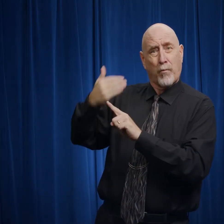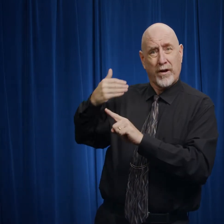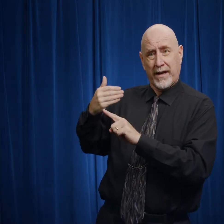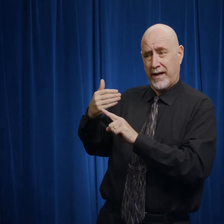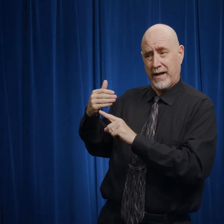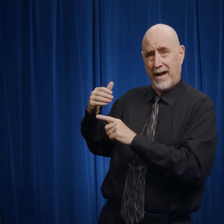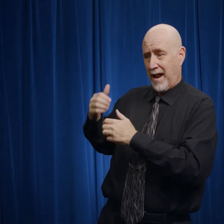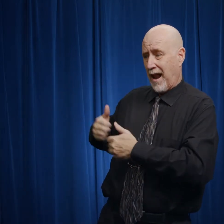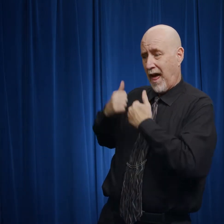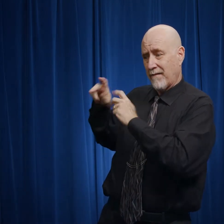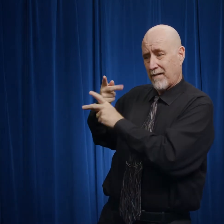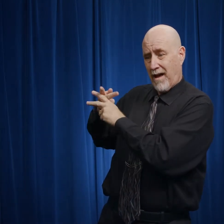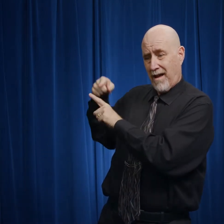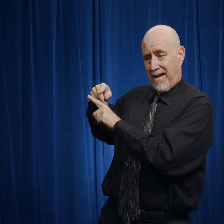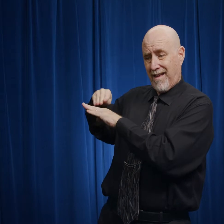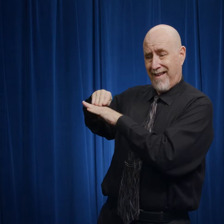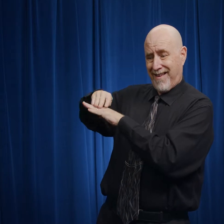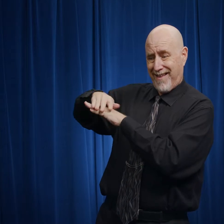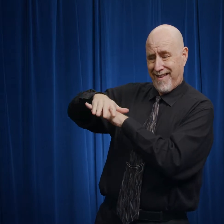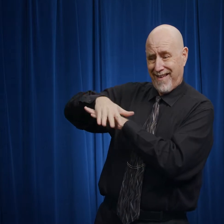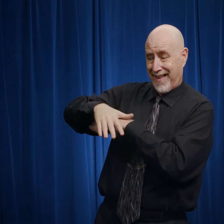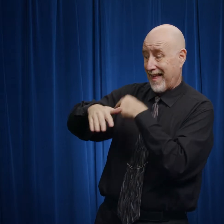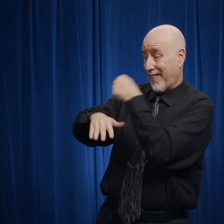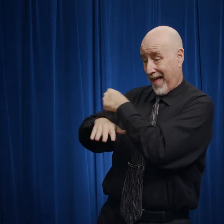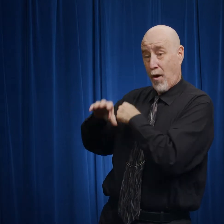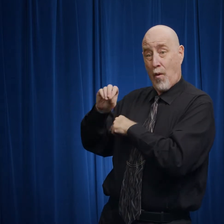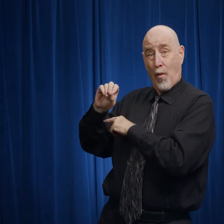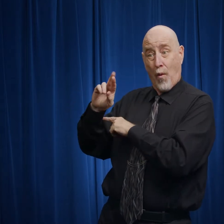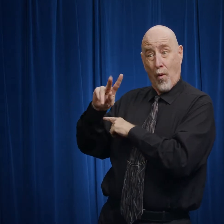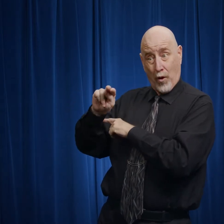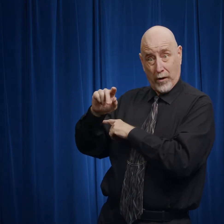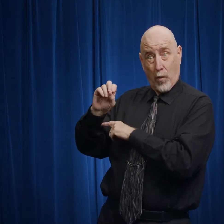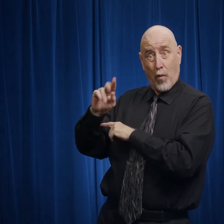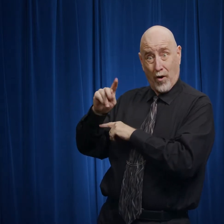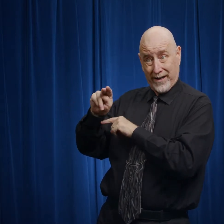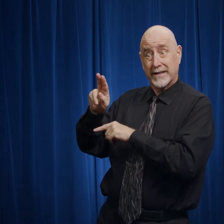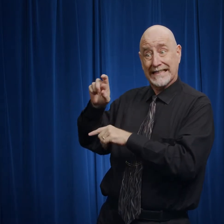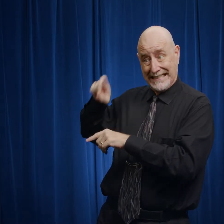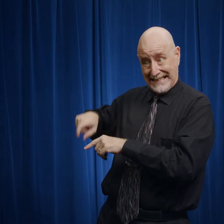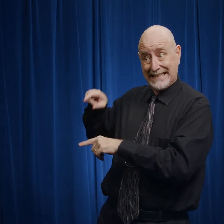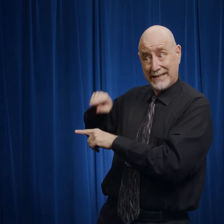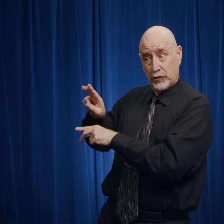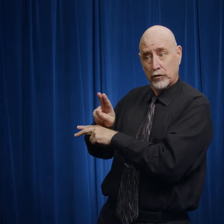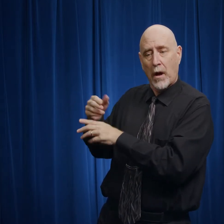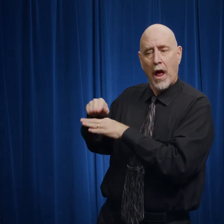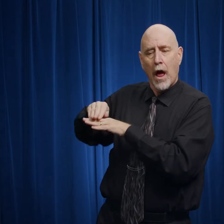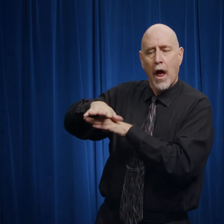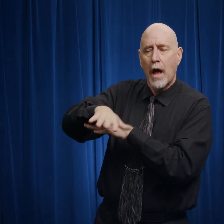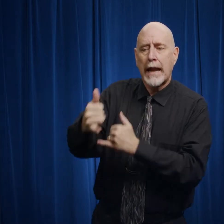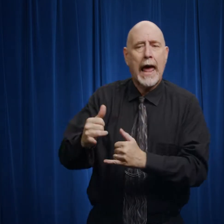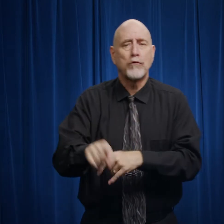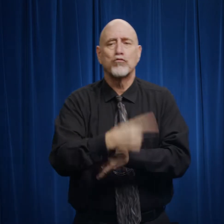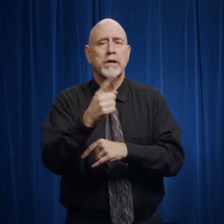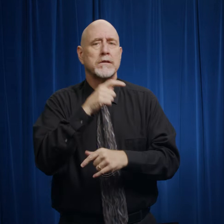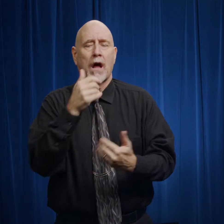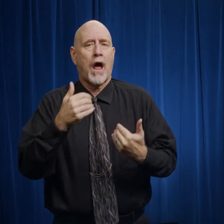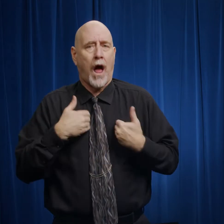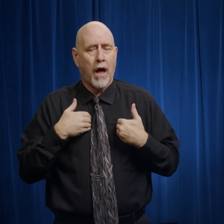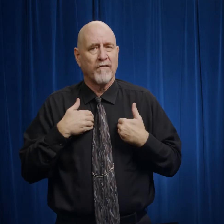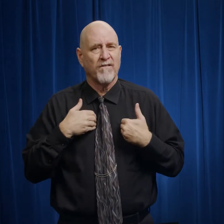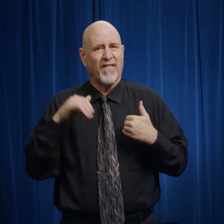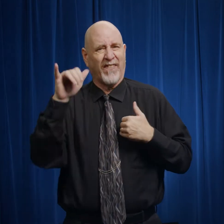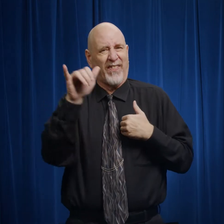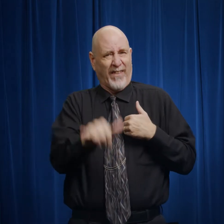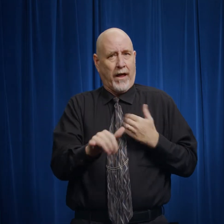in a precursor organism, that organ was useful, but it no longer has a use